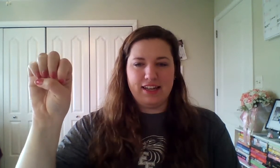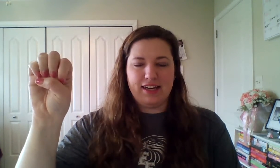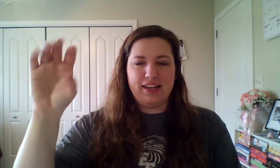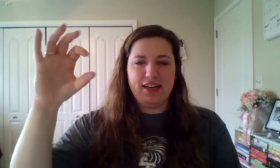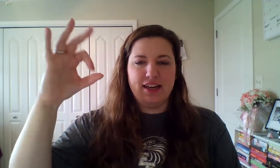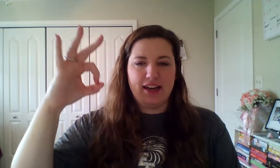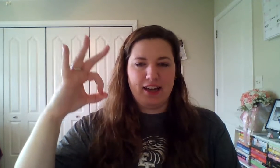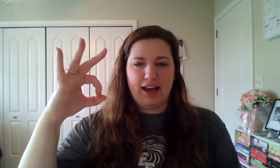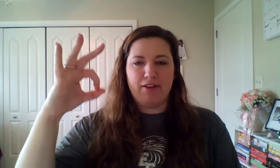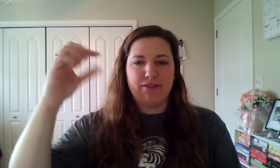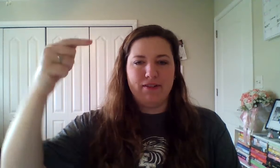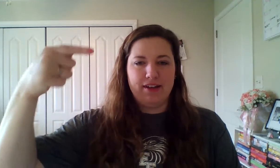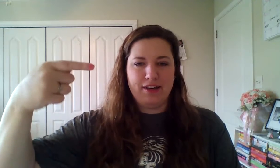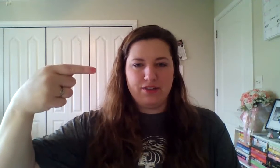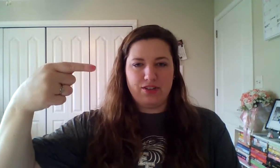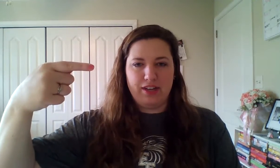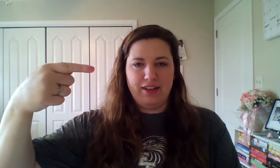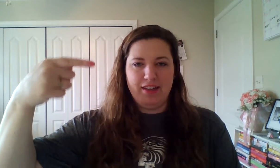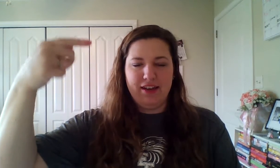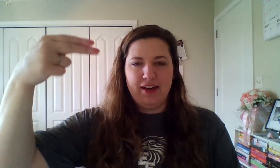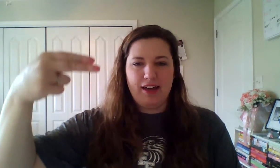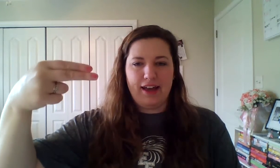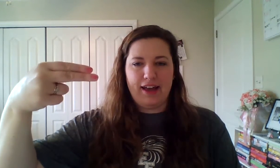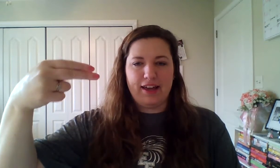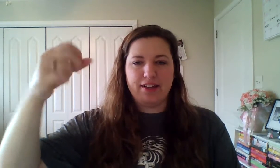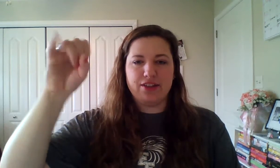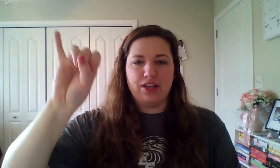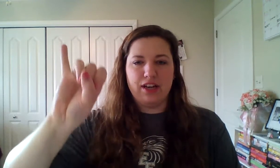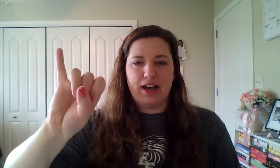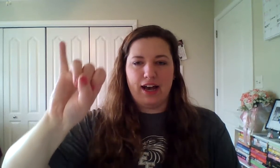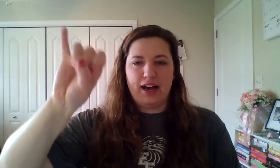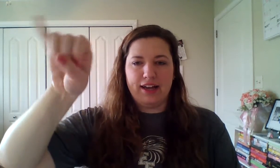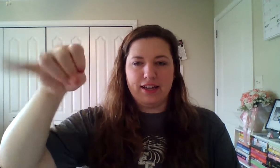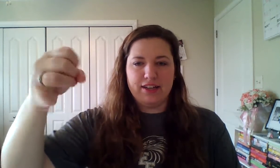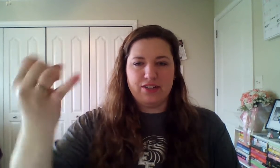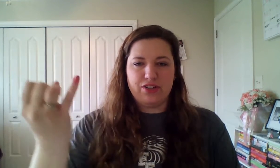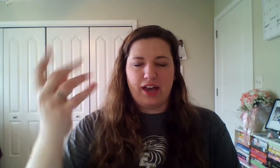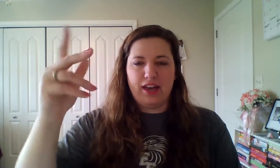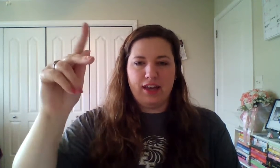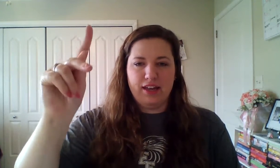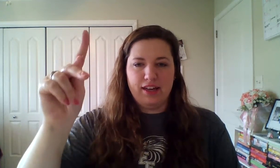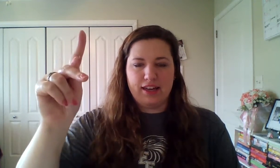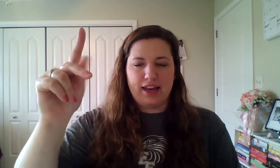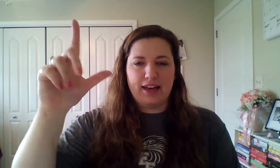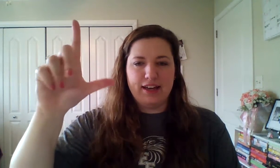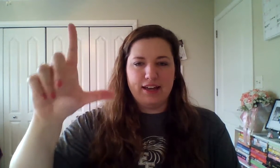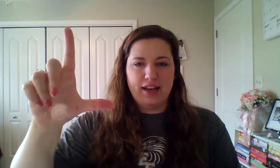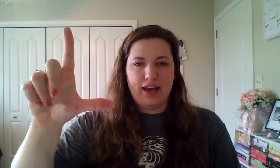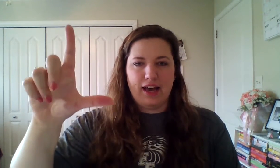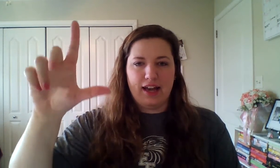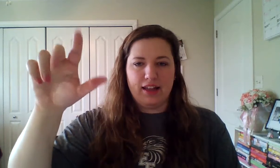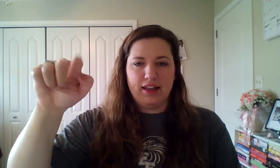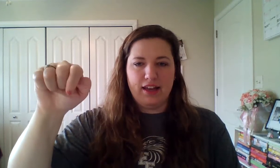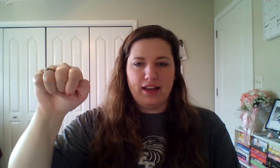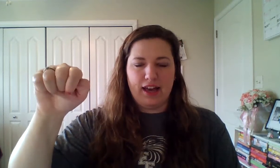E, F, G, H, I, J, K, L,